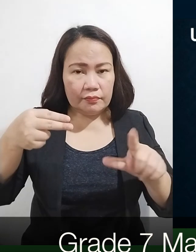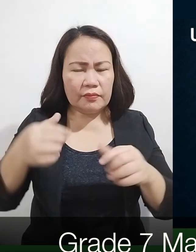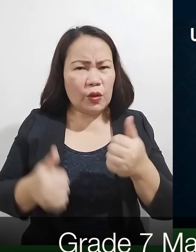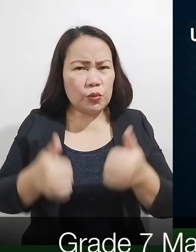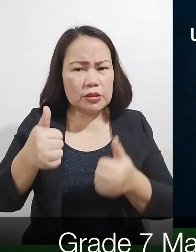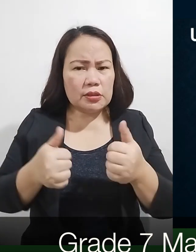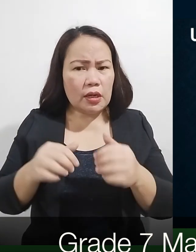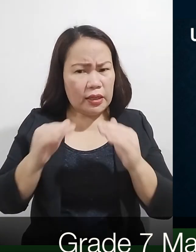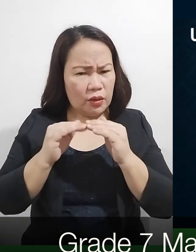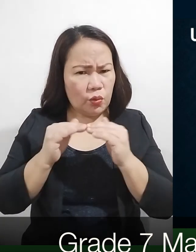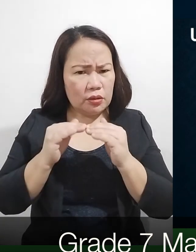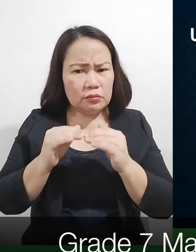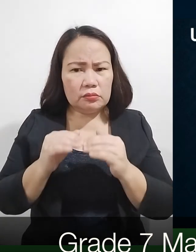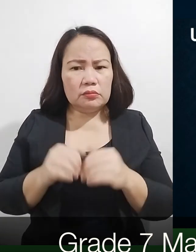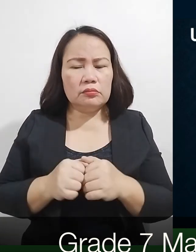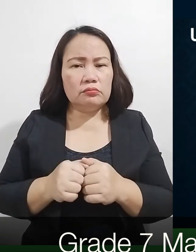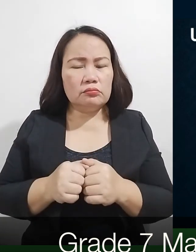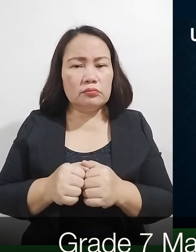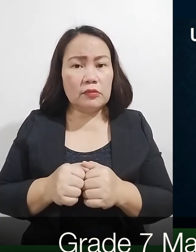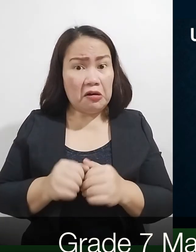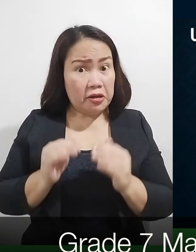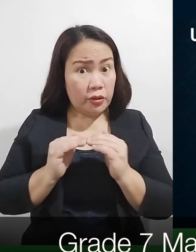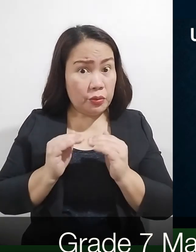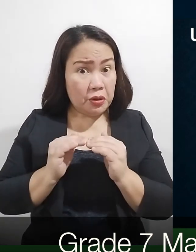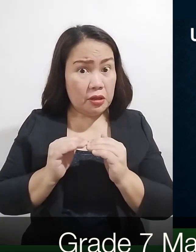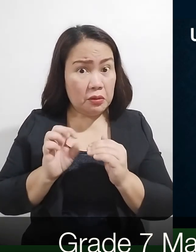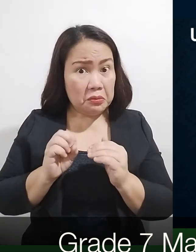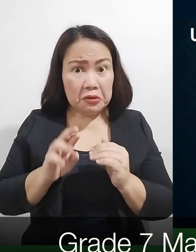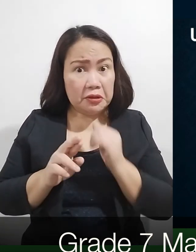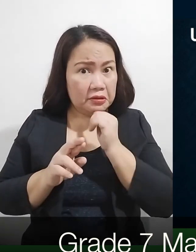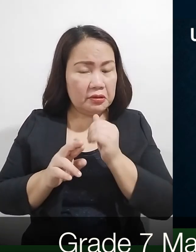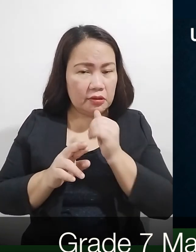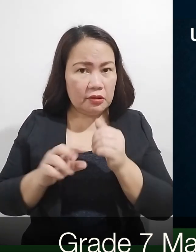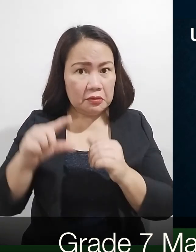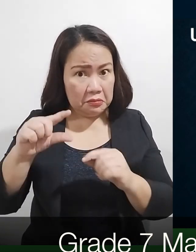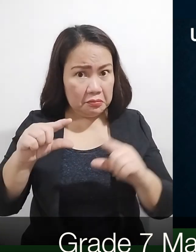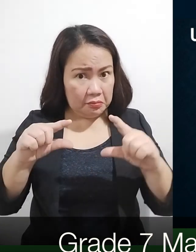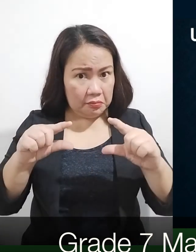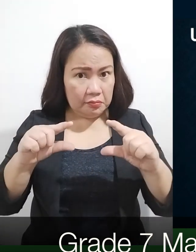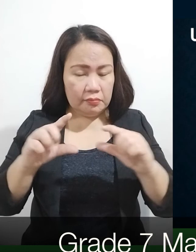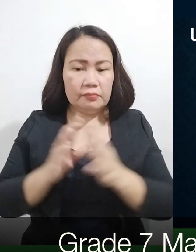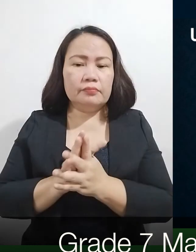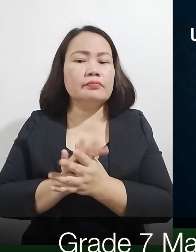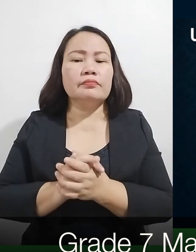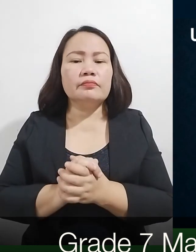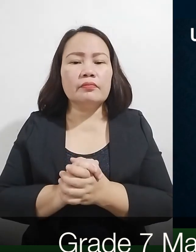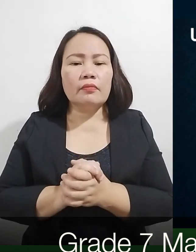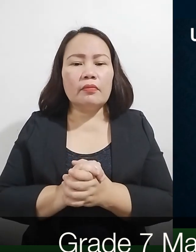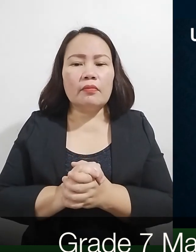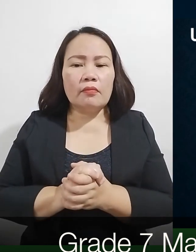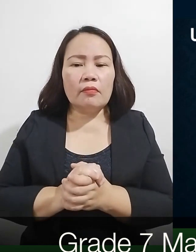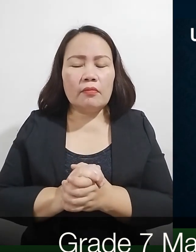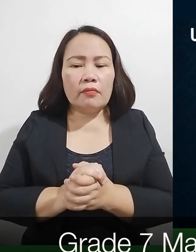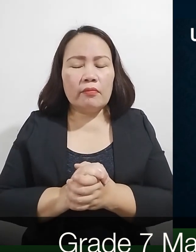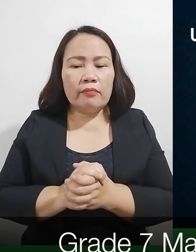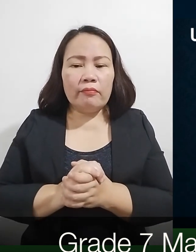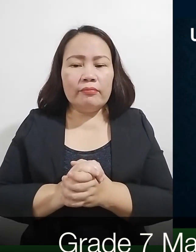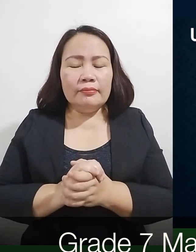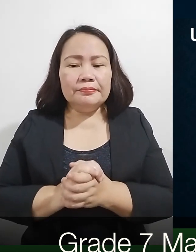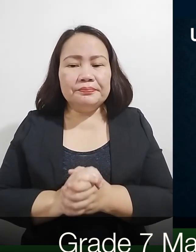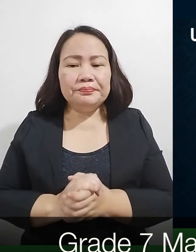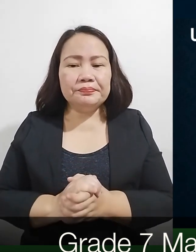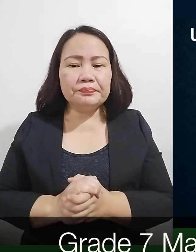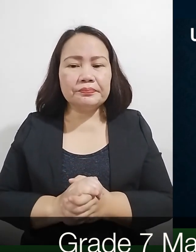lesser than the other, or are they equal? Compared to 0.84. So, ang gagawin natin